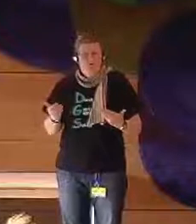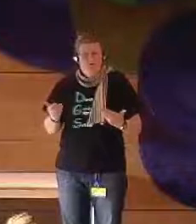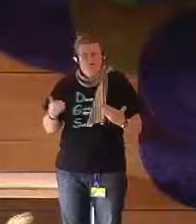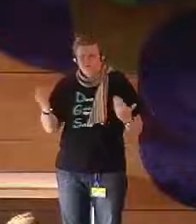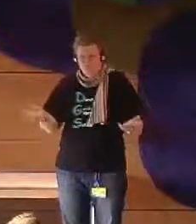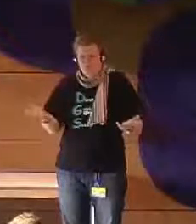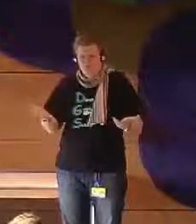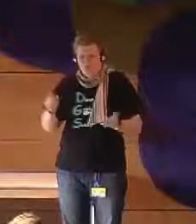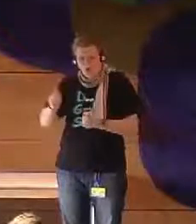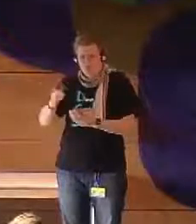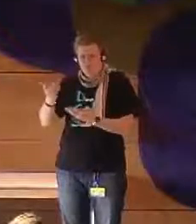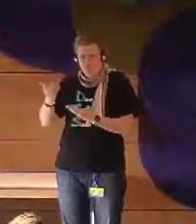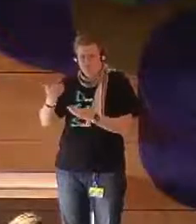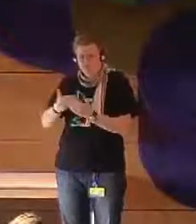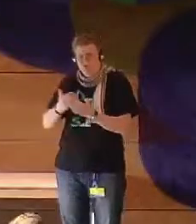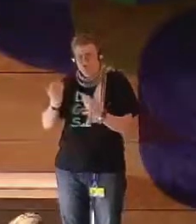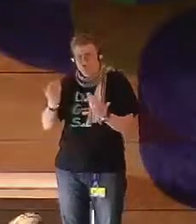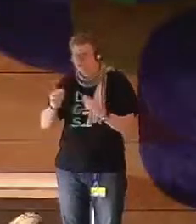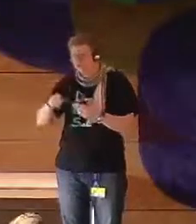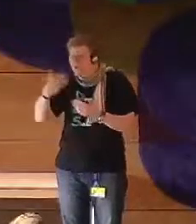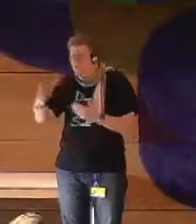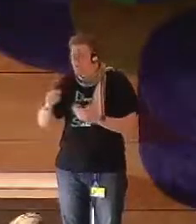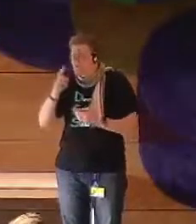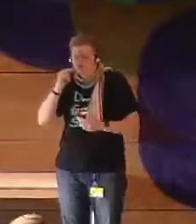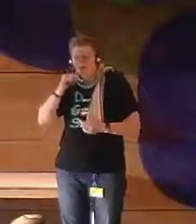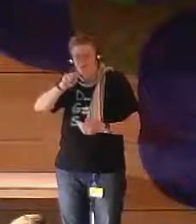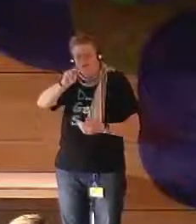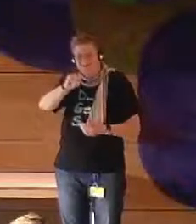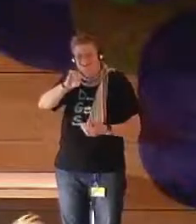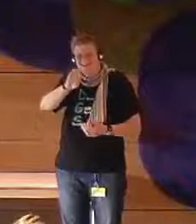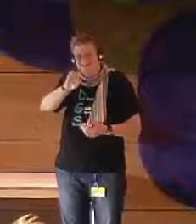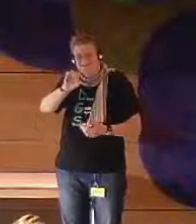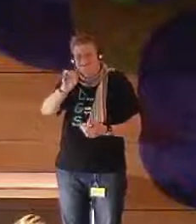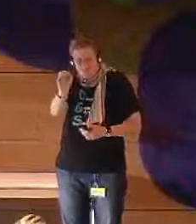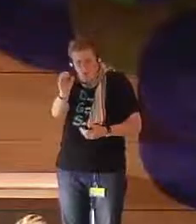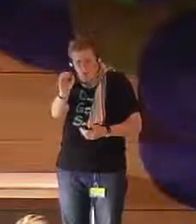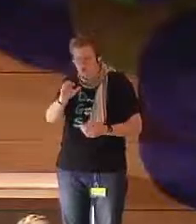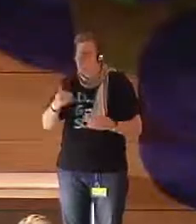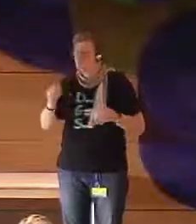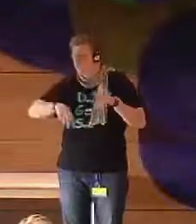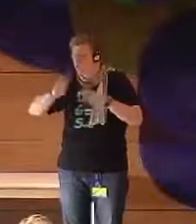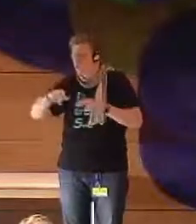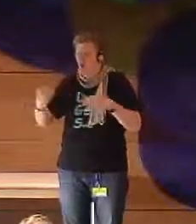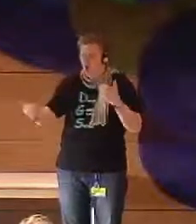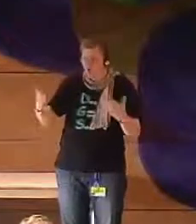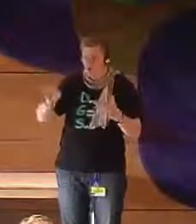get some fluctuation. This doesn't produce the same level of fluctuation. And I think it's the variation in those hormones that you don't want to have.